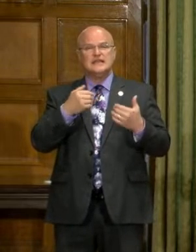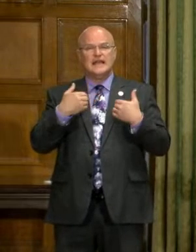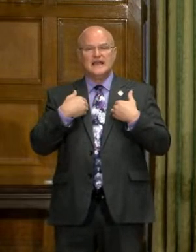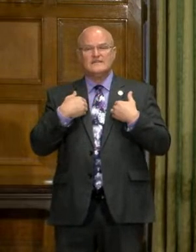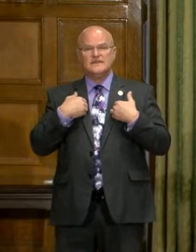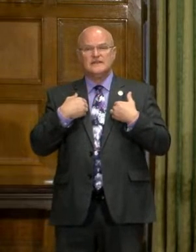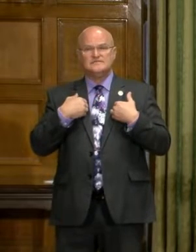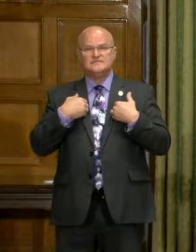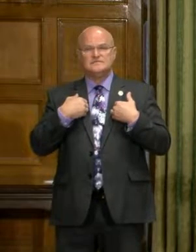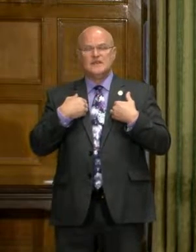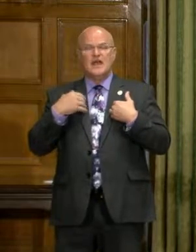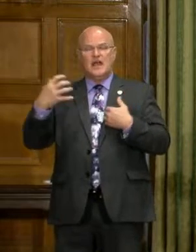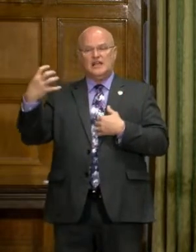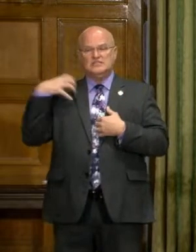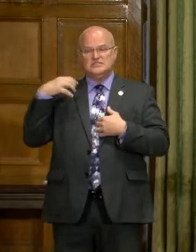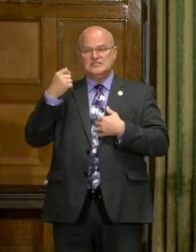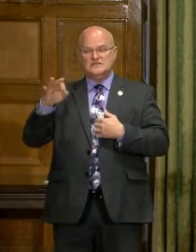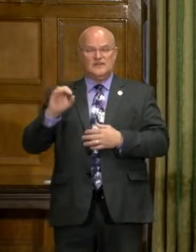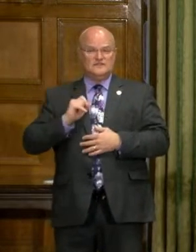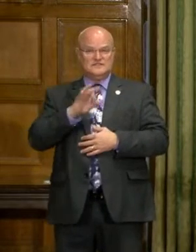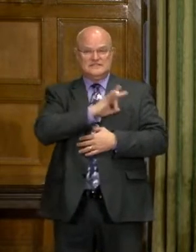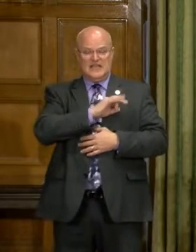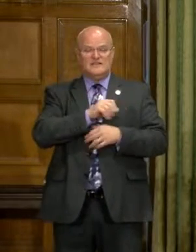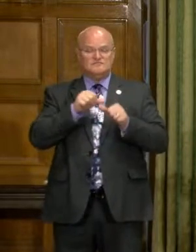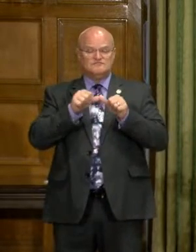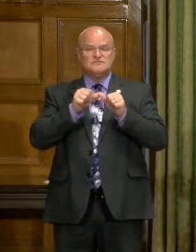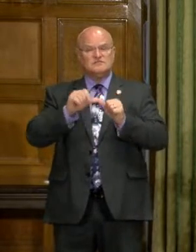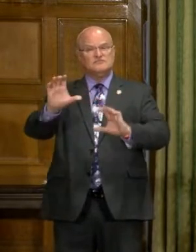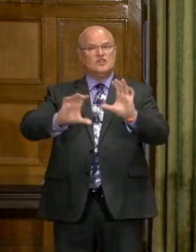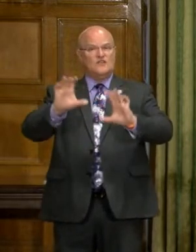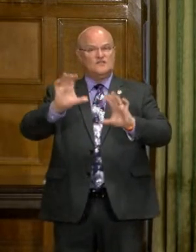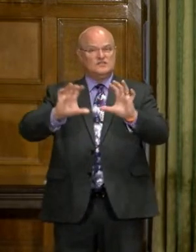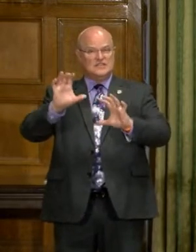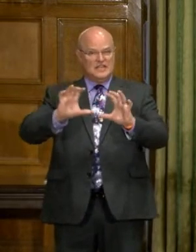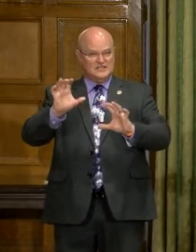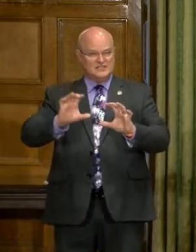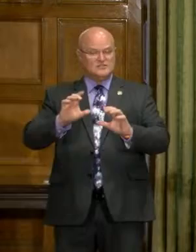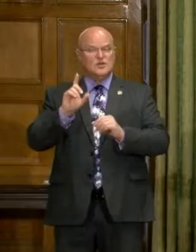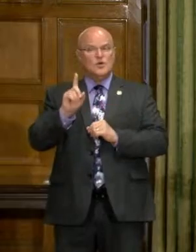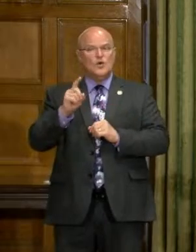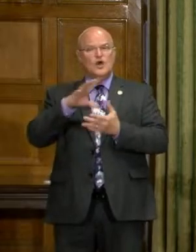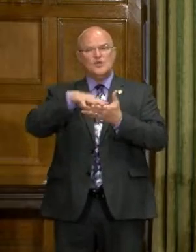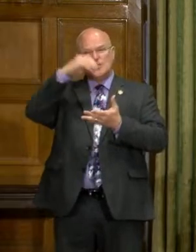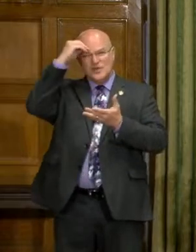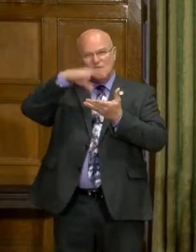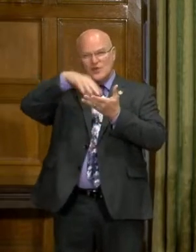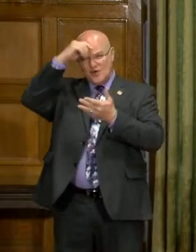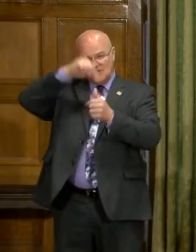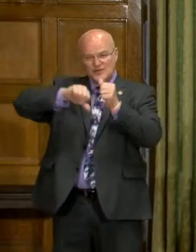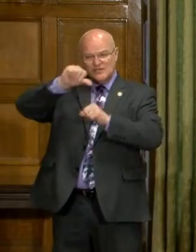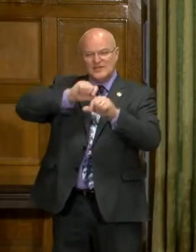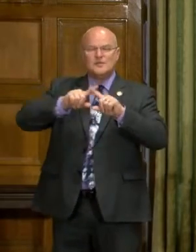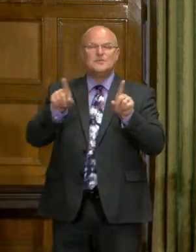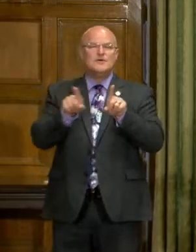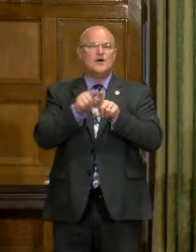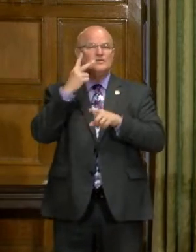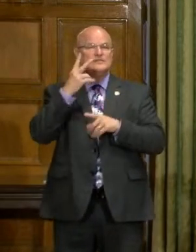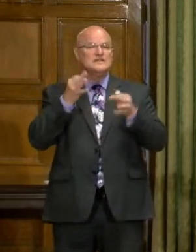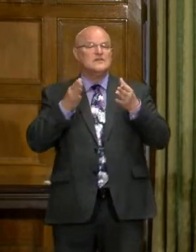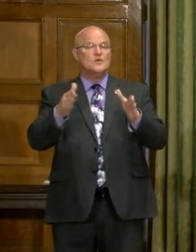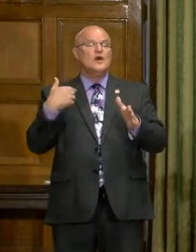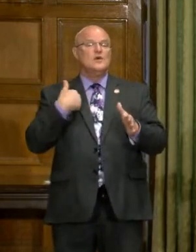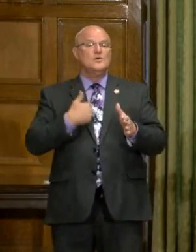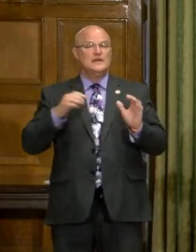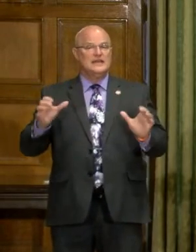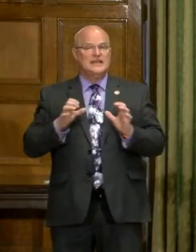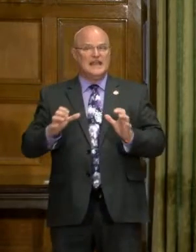have directed our chiefs of staff to continue those conversations. One, we learn from each other, but also we see if there's ways